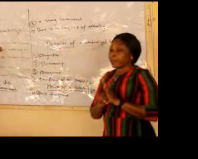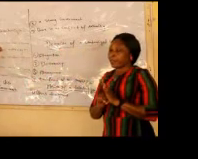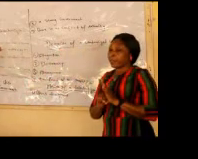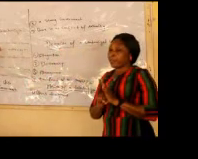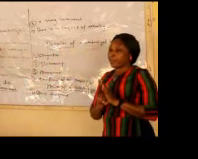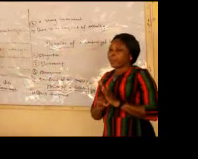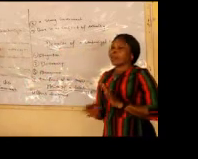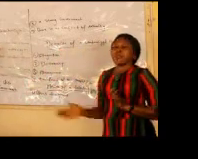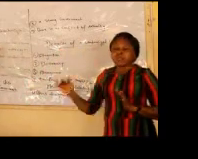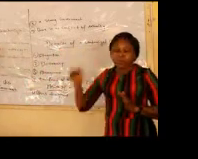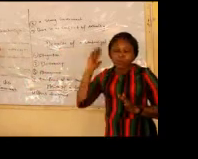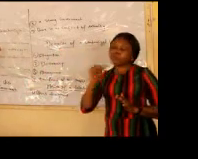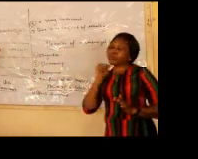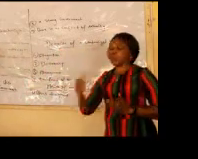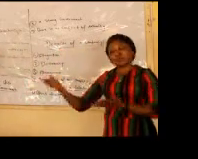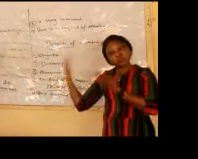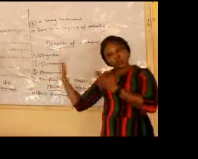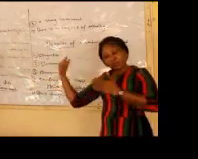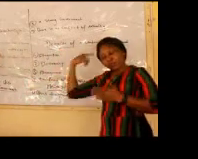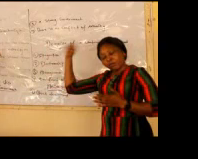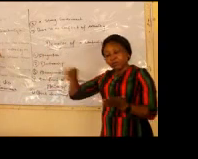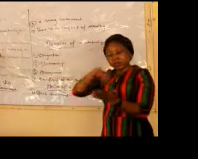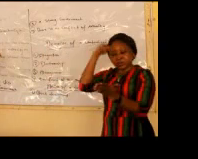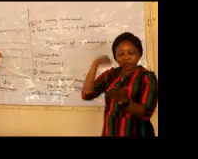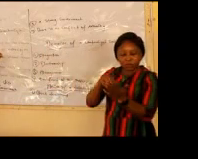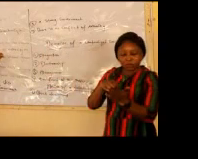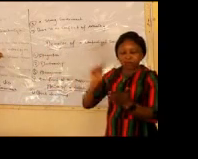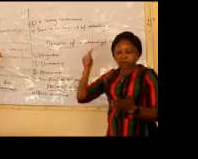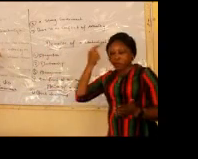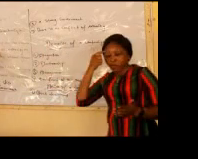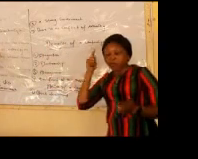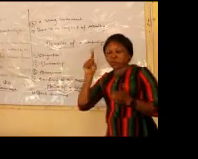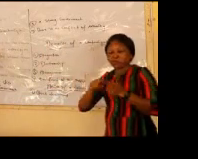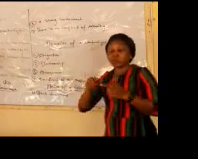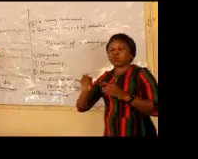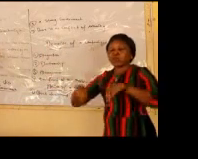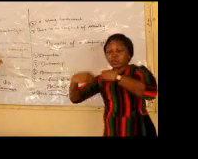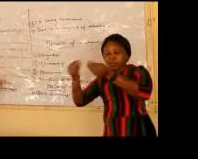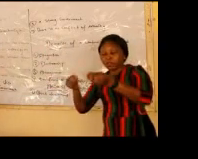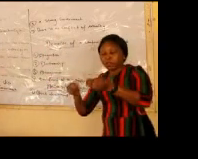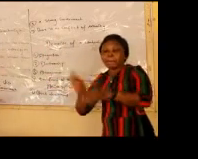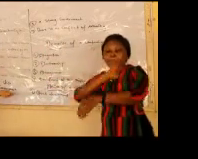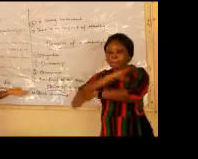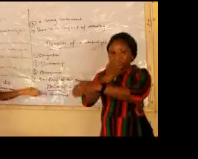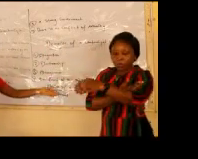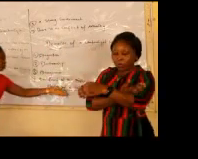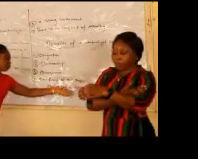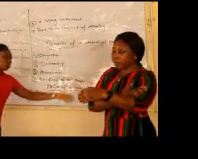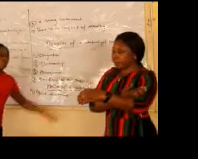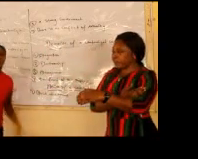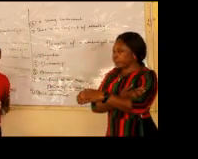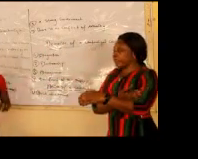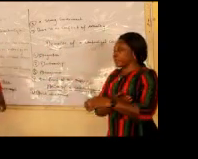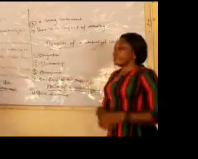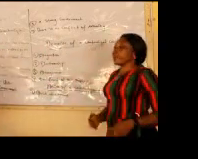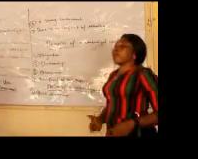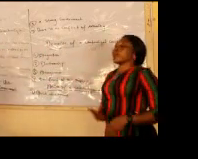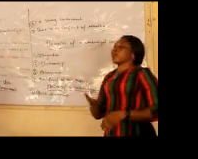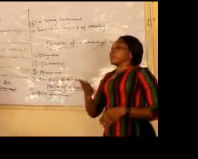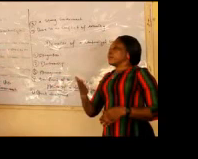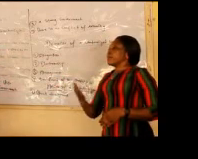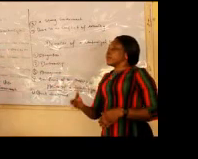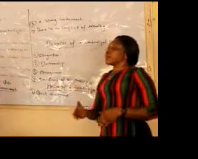go-ahead before anything begins to happen in their own area of jurisdiction. So in a centralized administration, there is